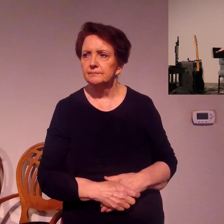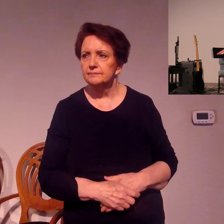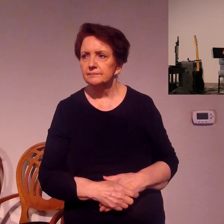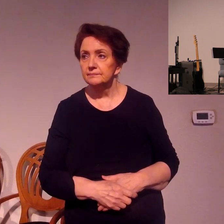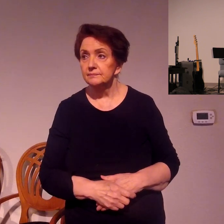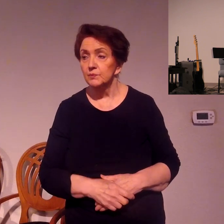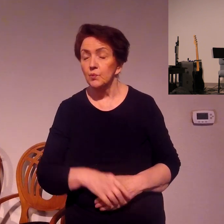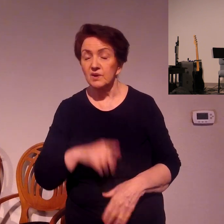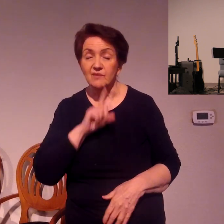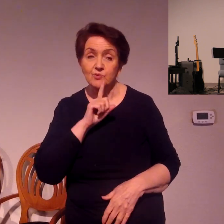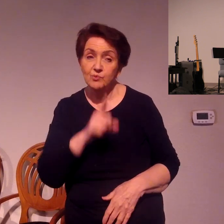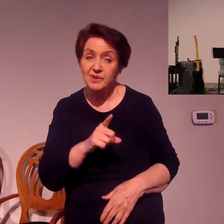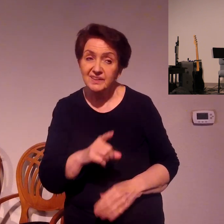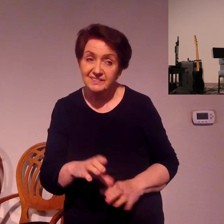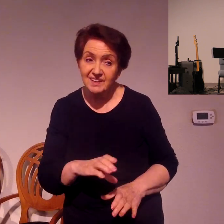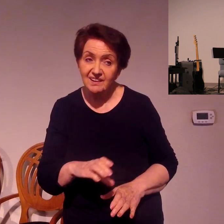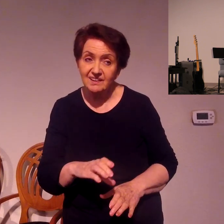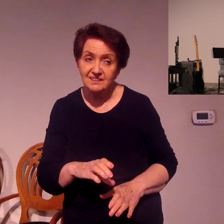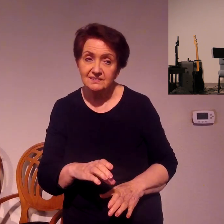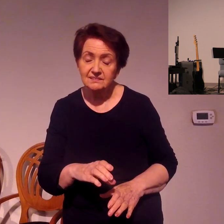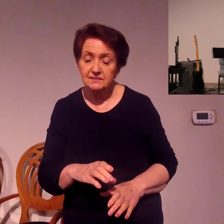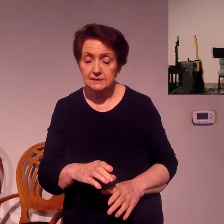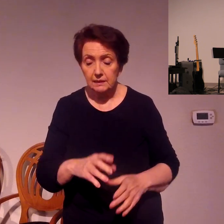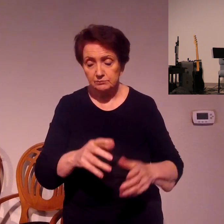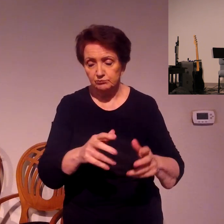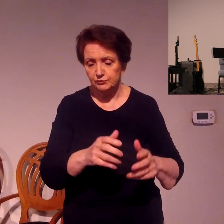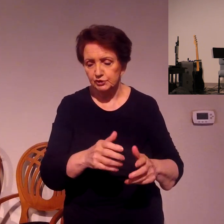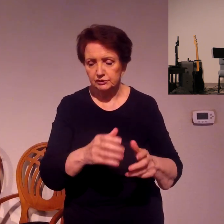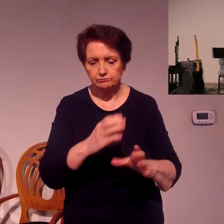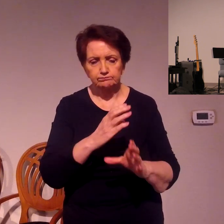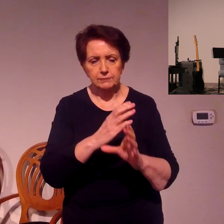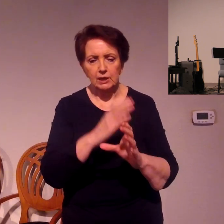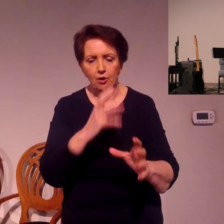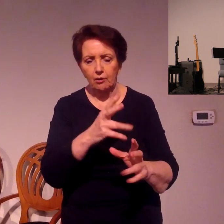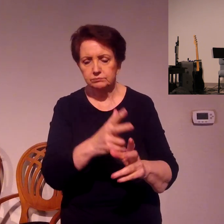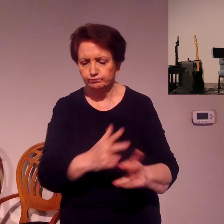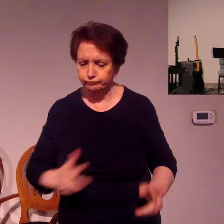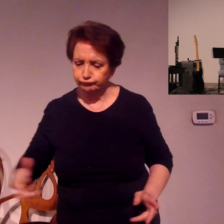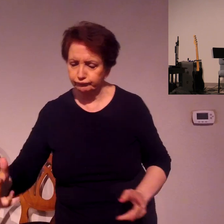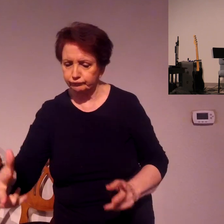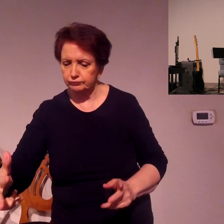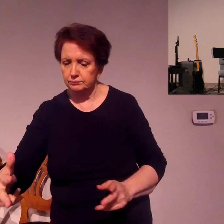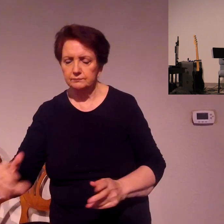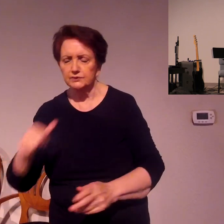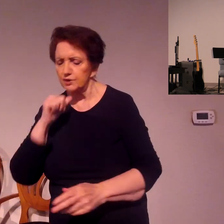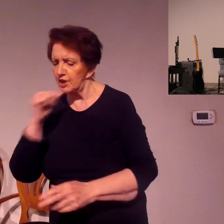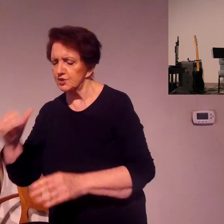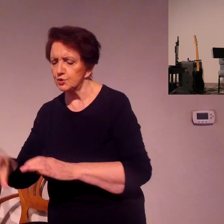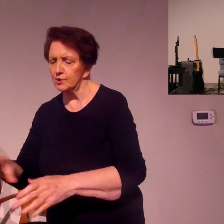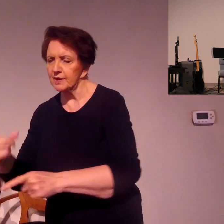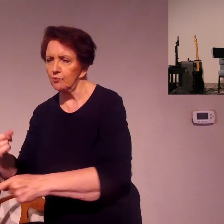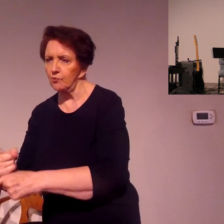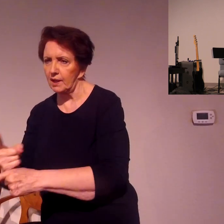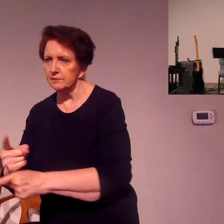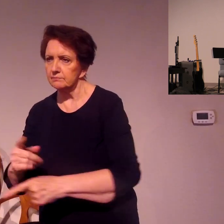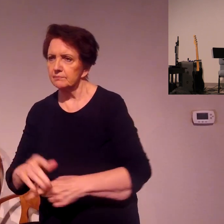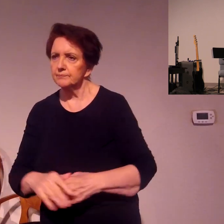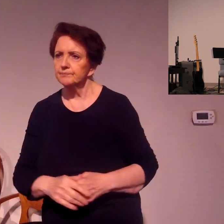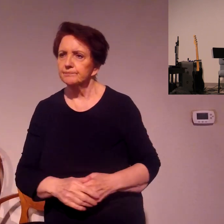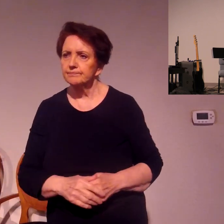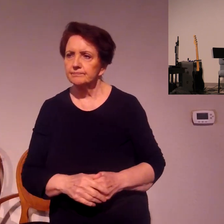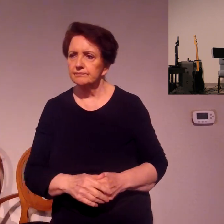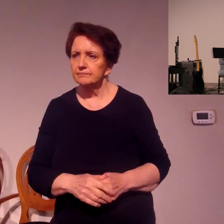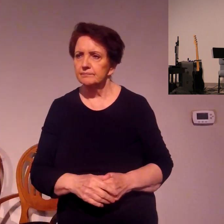is I've actually gotten into somebody else's lane because they're not doing it. They're not driving down the road the way that I would drive down the